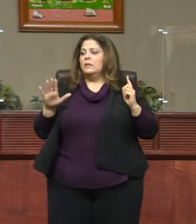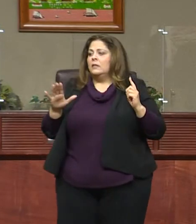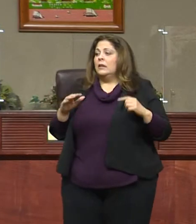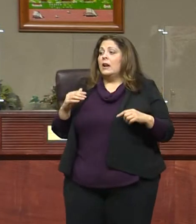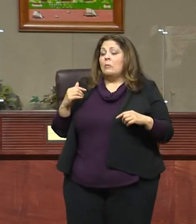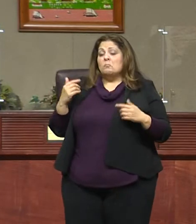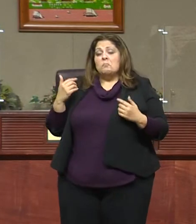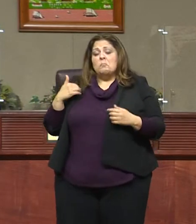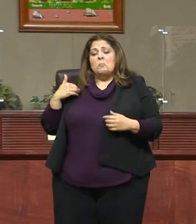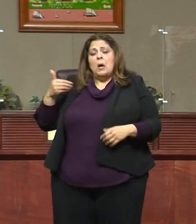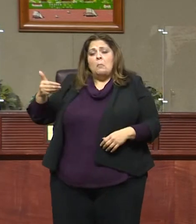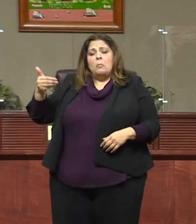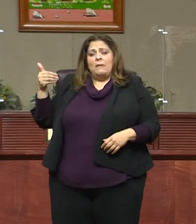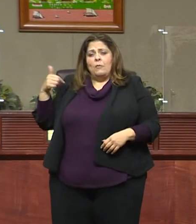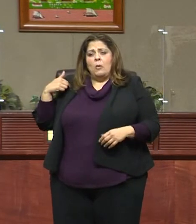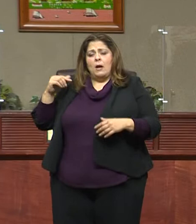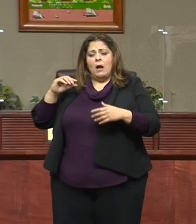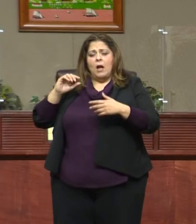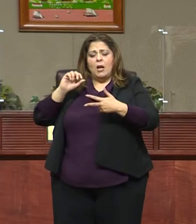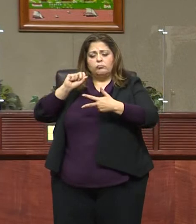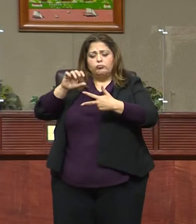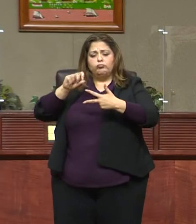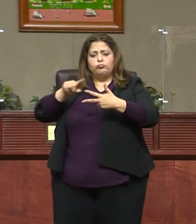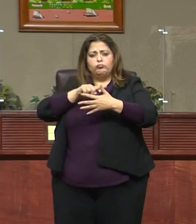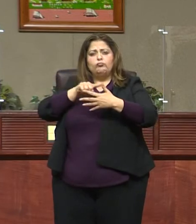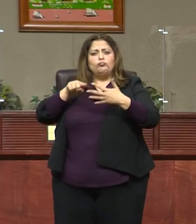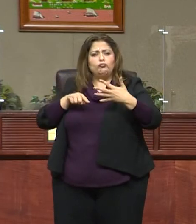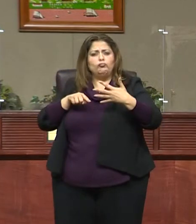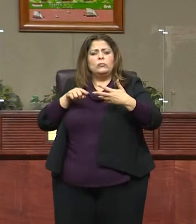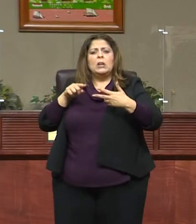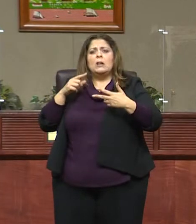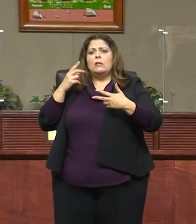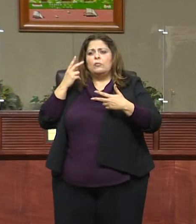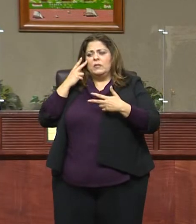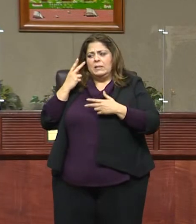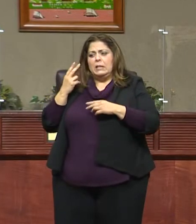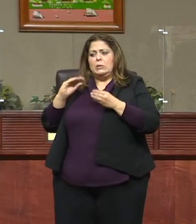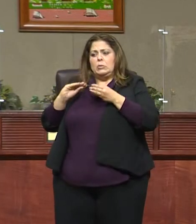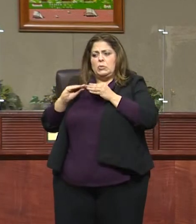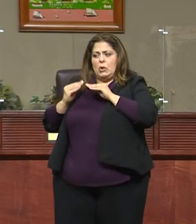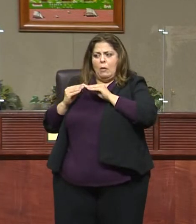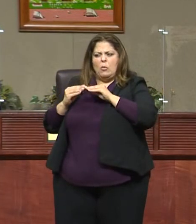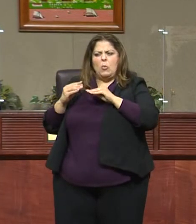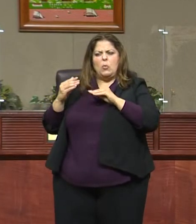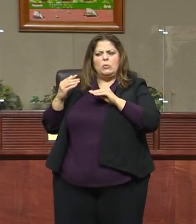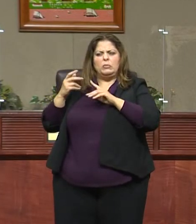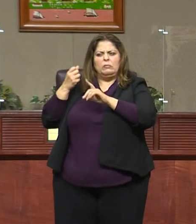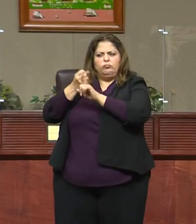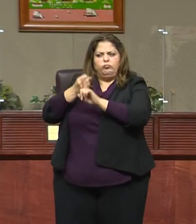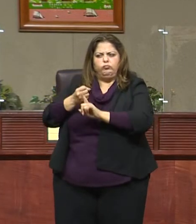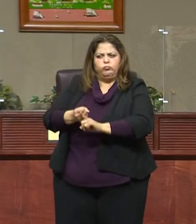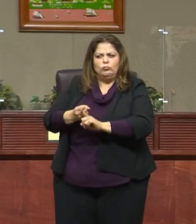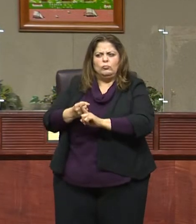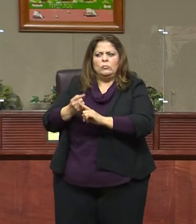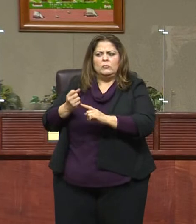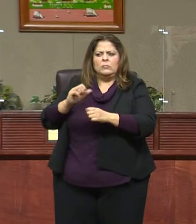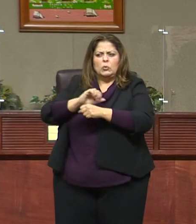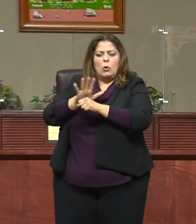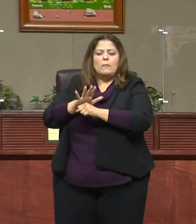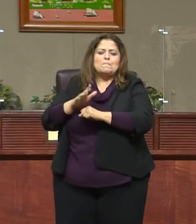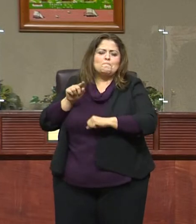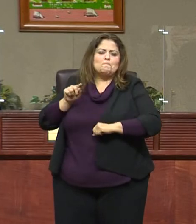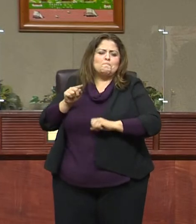I mentioned. The fact that we are seeing a slight uptick in the numbers of new cases within our community.